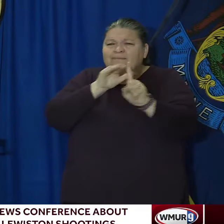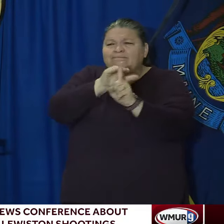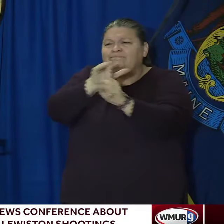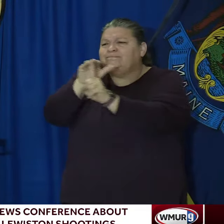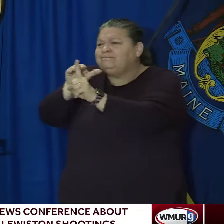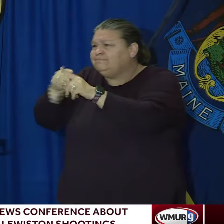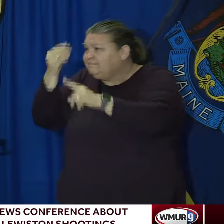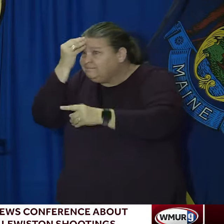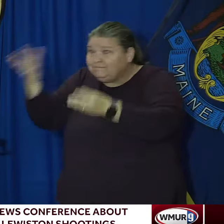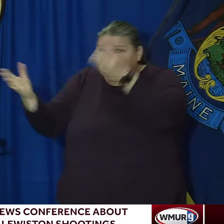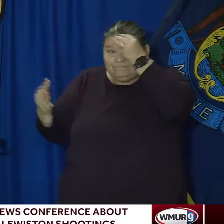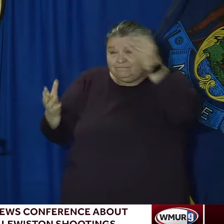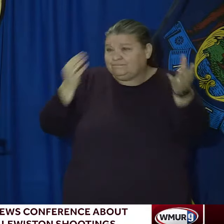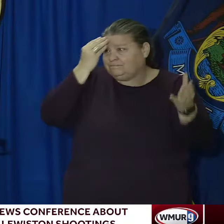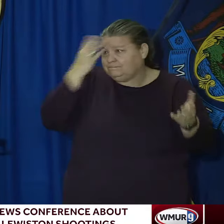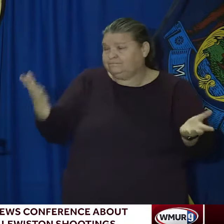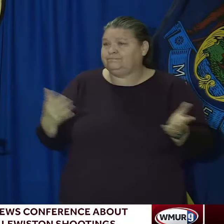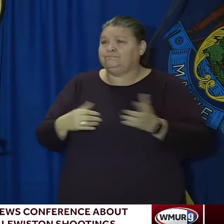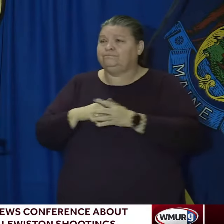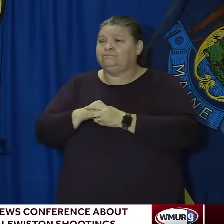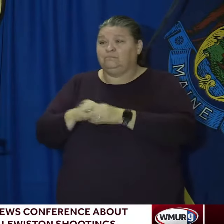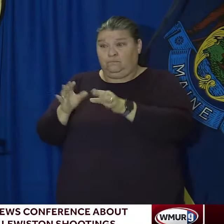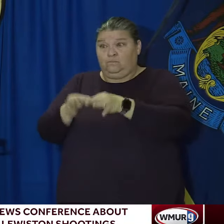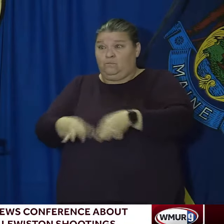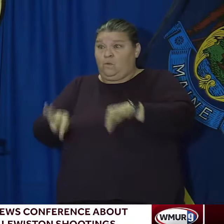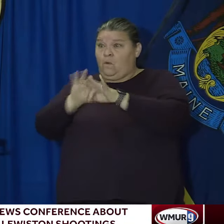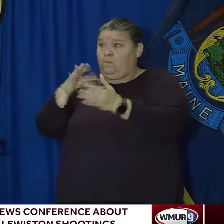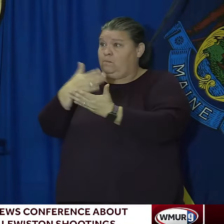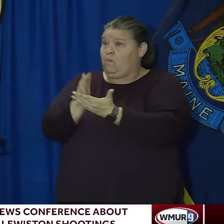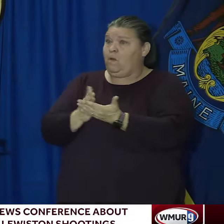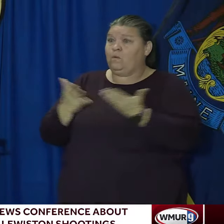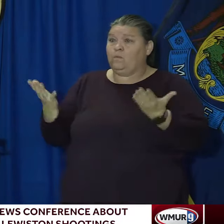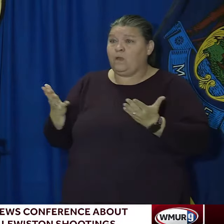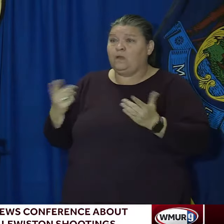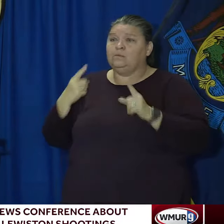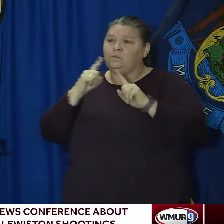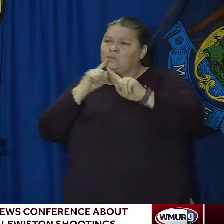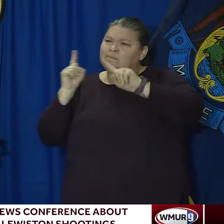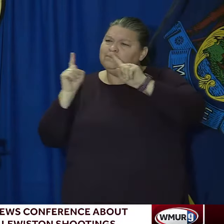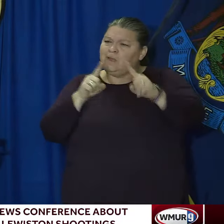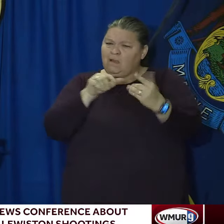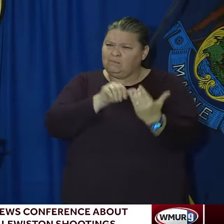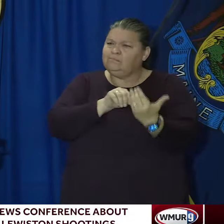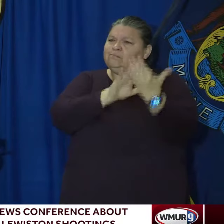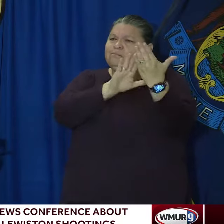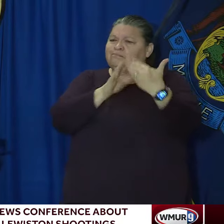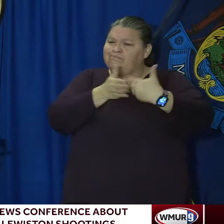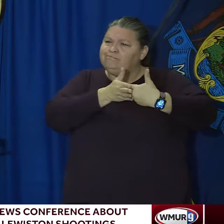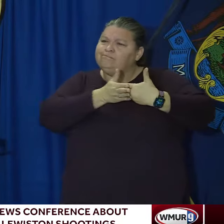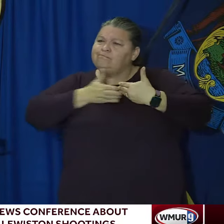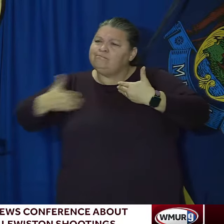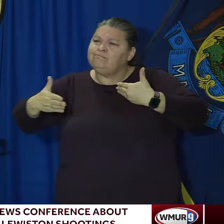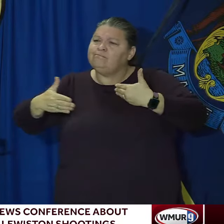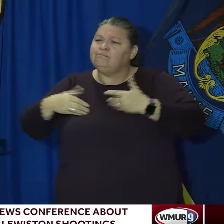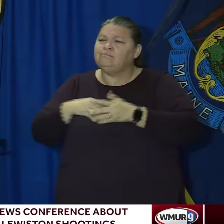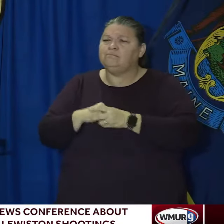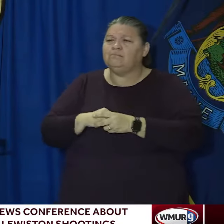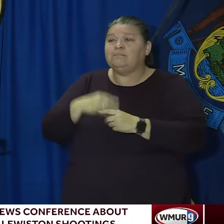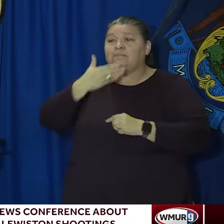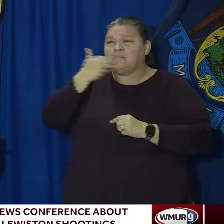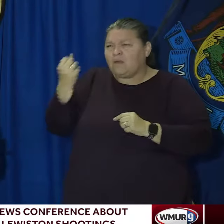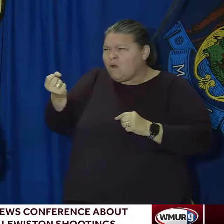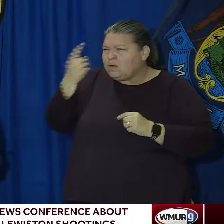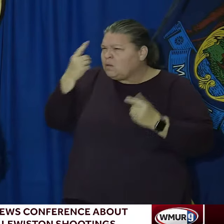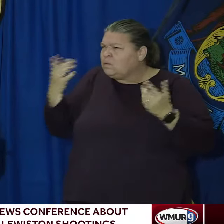An important part of our response in the coming weeks will be to understand exactly what happened